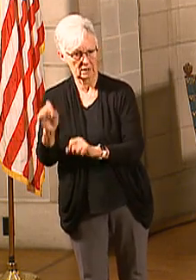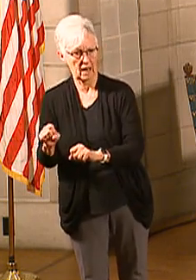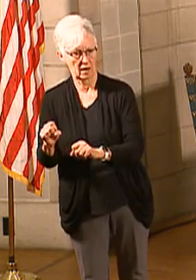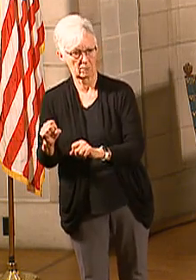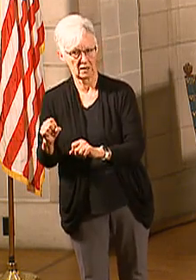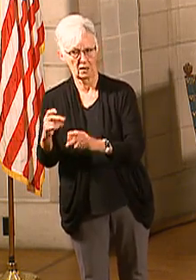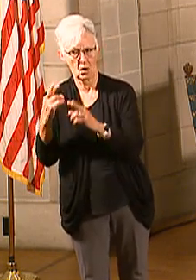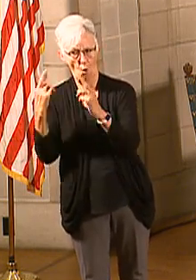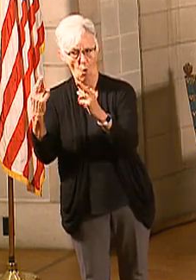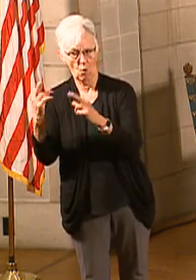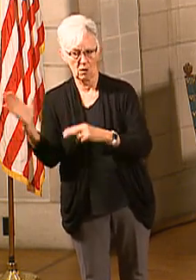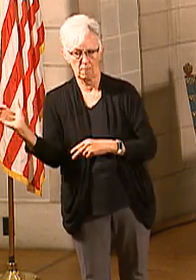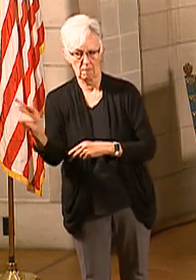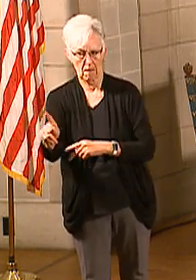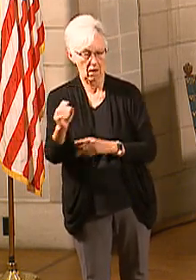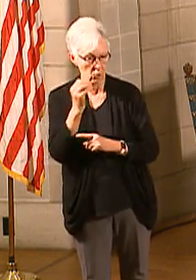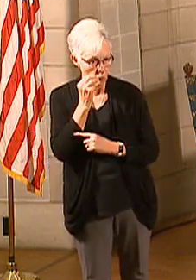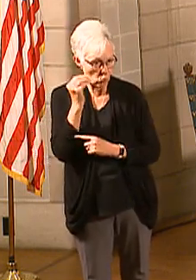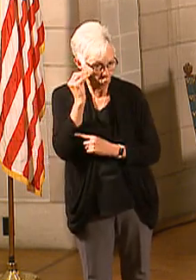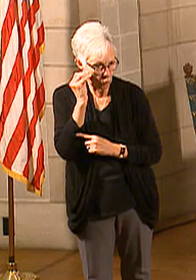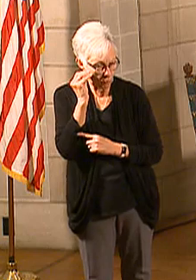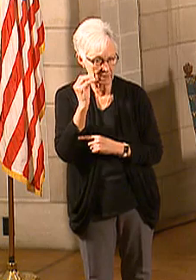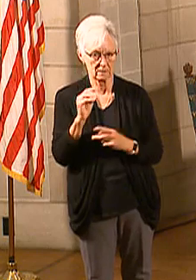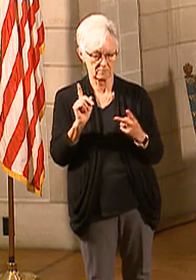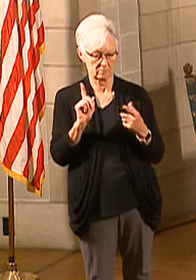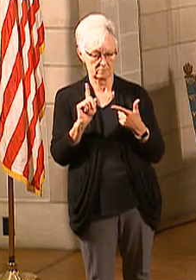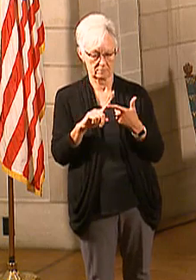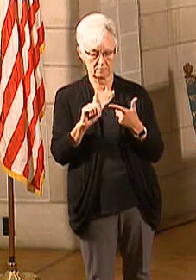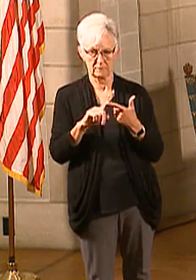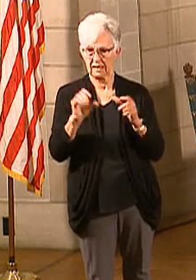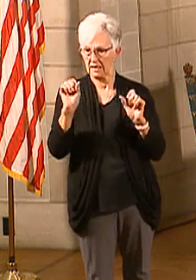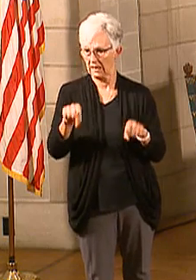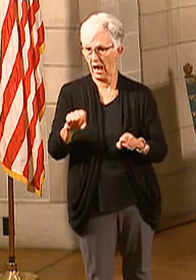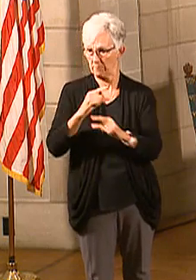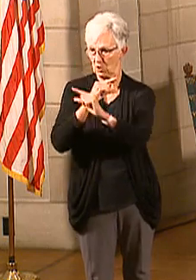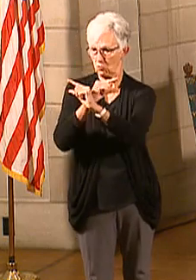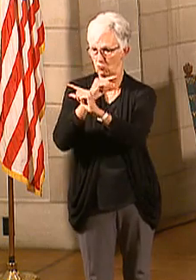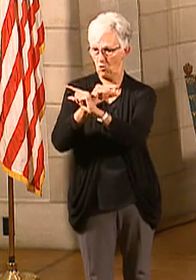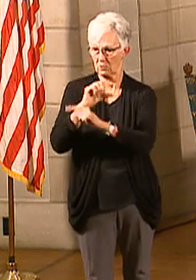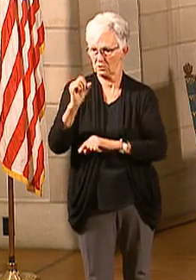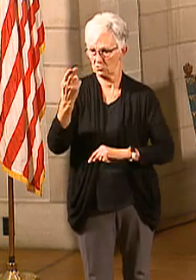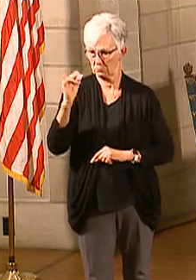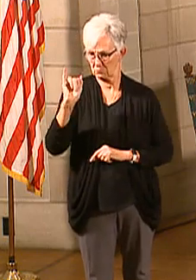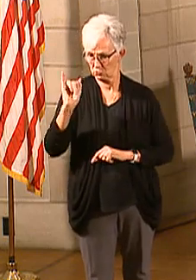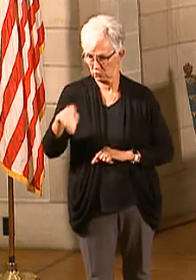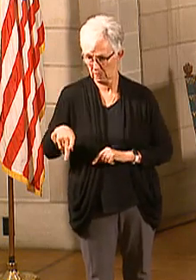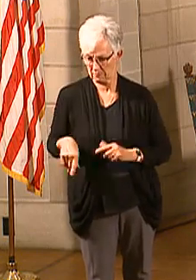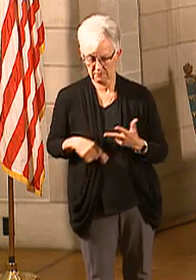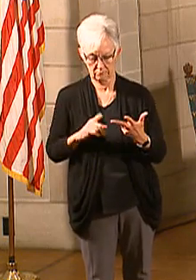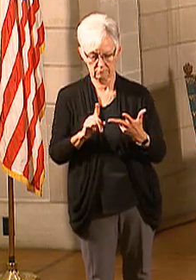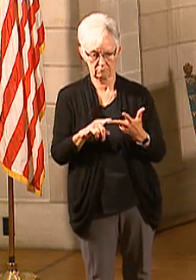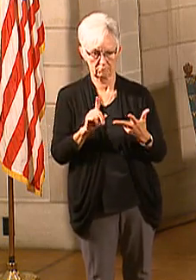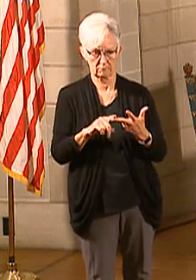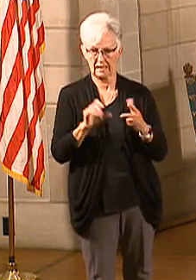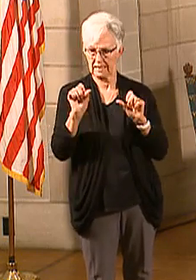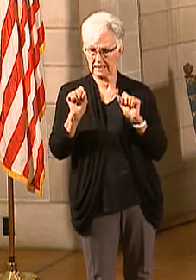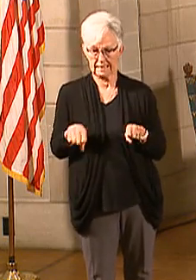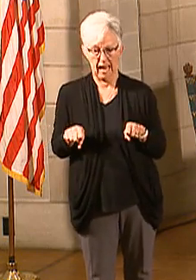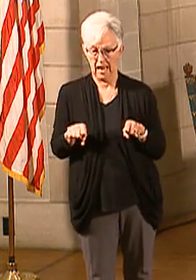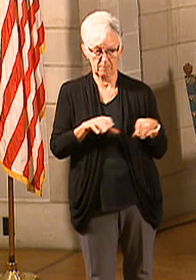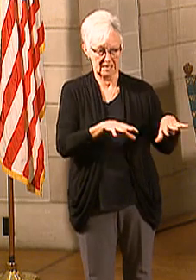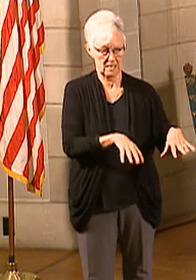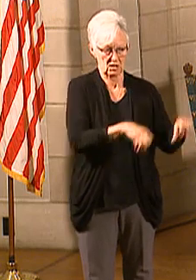It could be a guardianship. It could be an adoption. There are times when kids and families, when we cannot